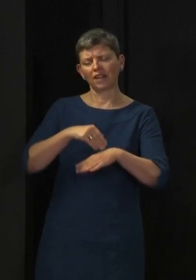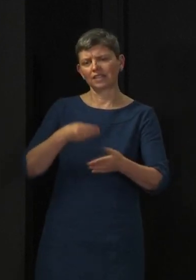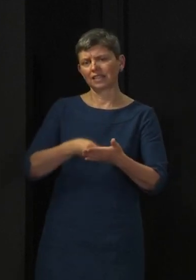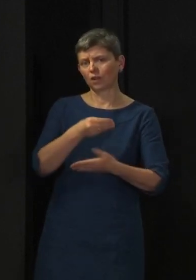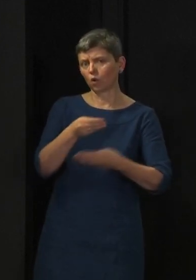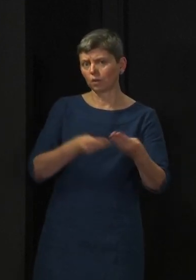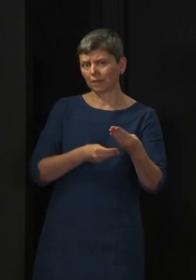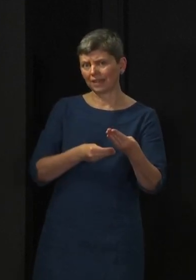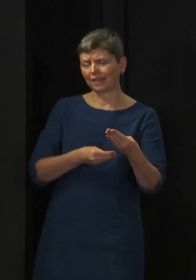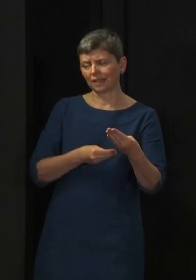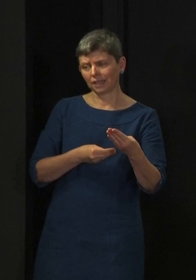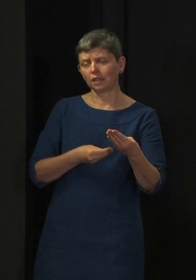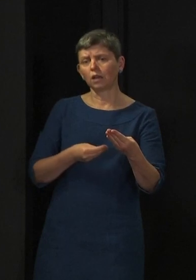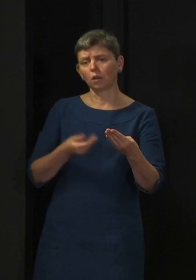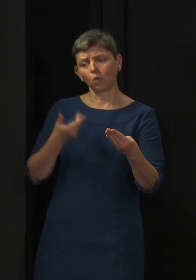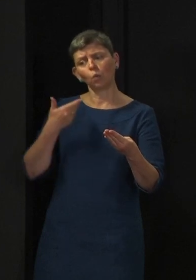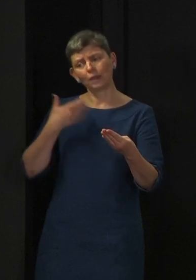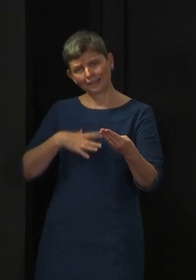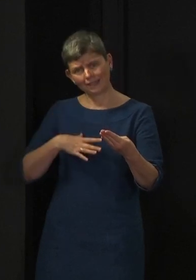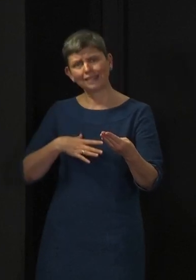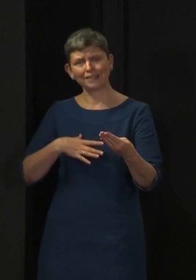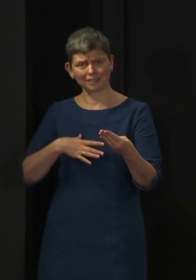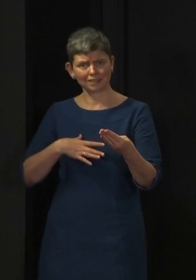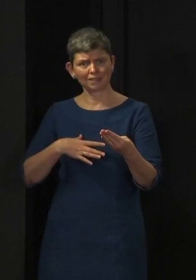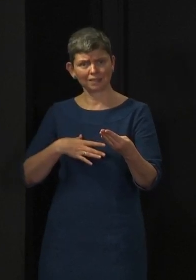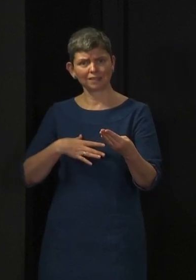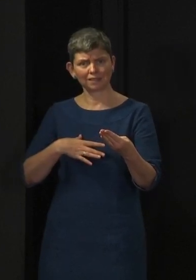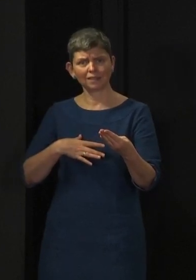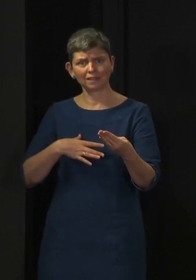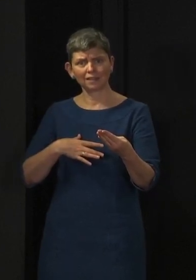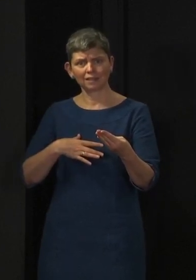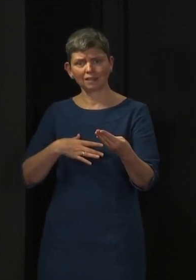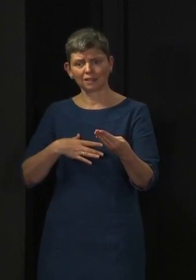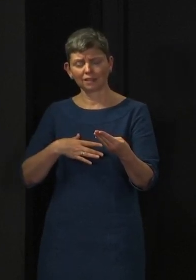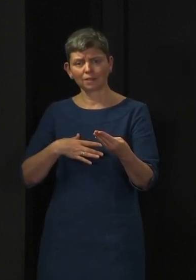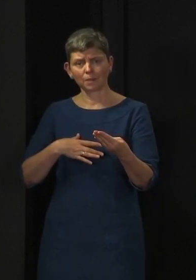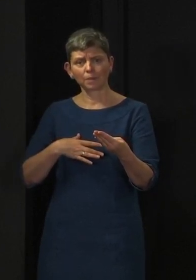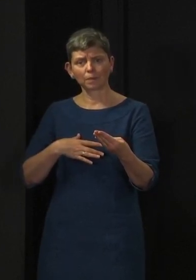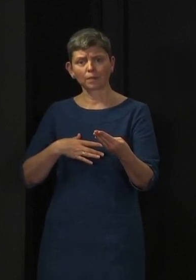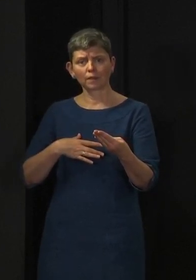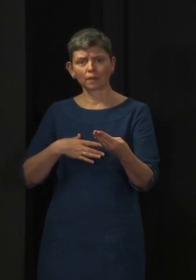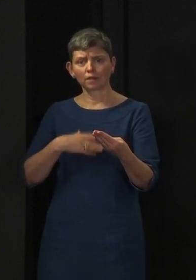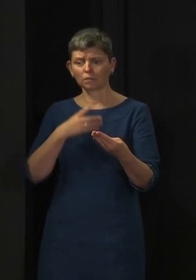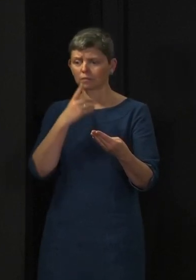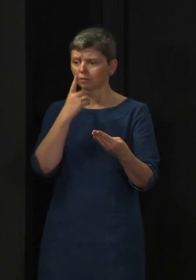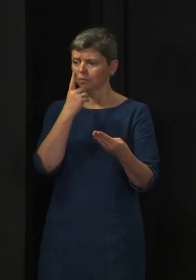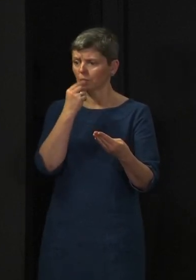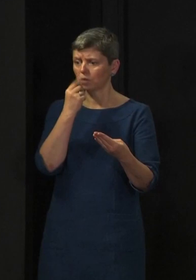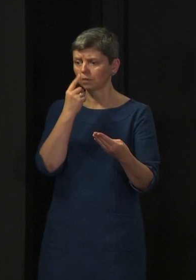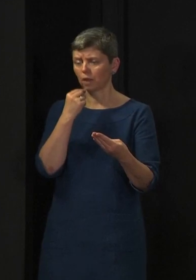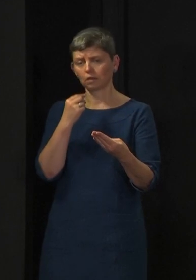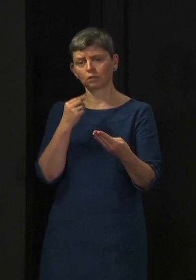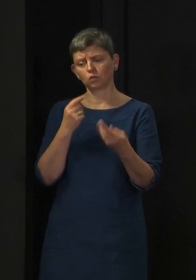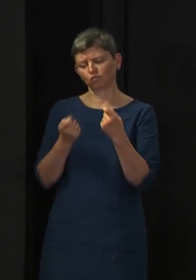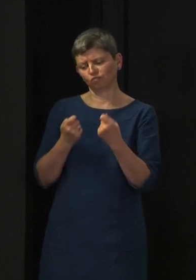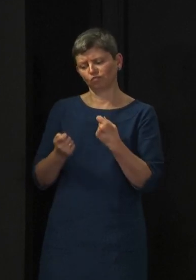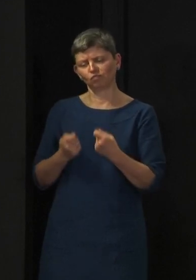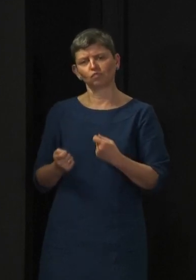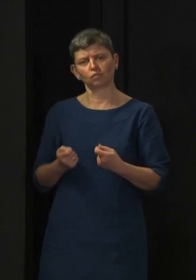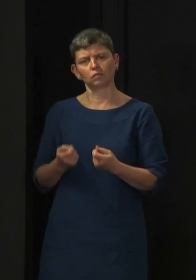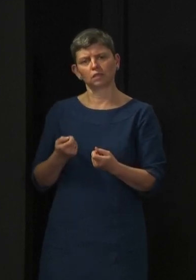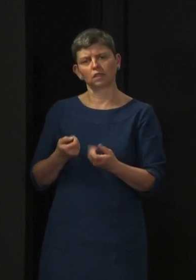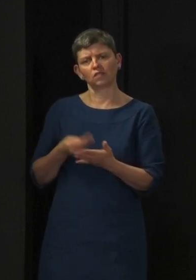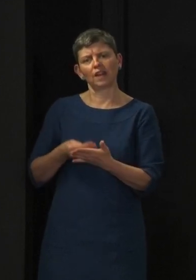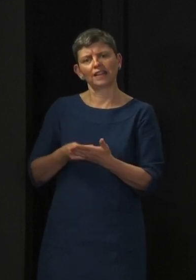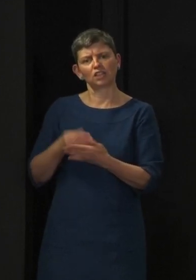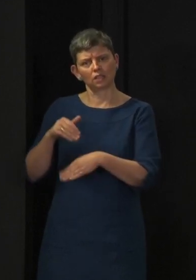we are also equipped with the ability to equally quickly and flexibly mitigate financially some of the